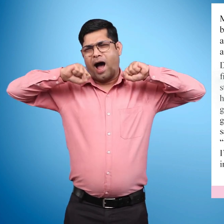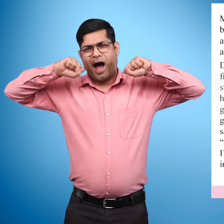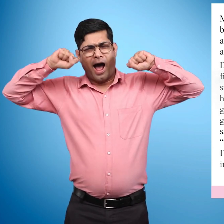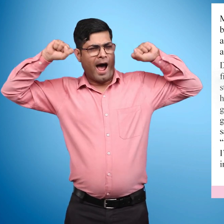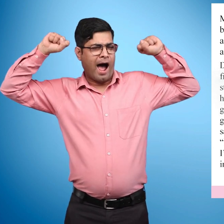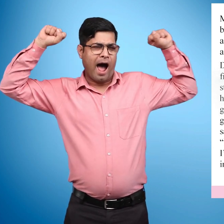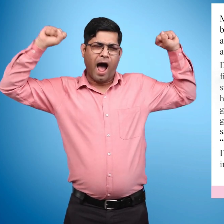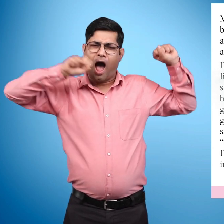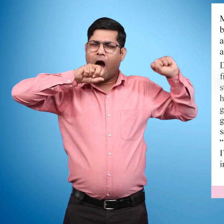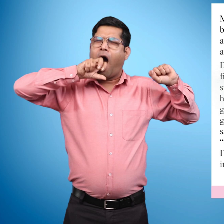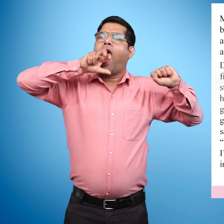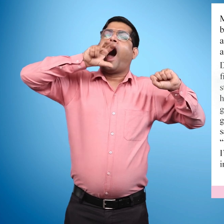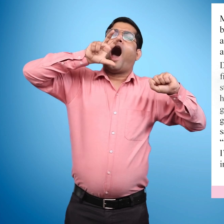yawning.